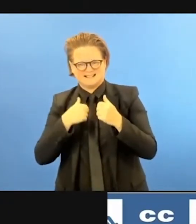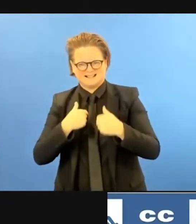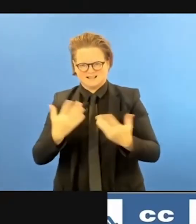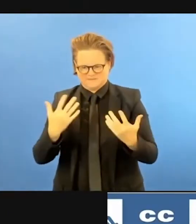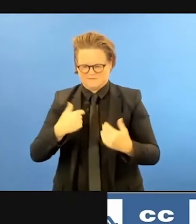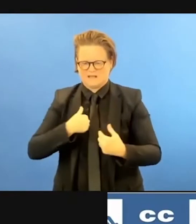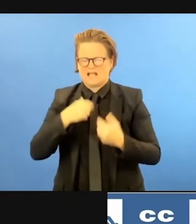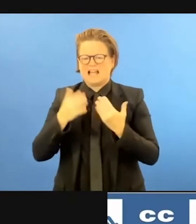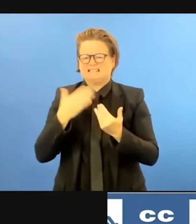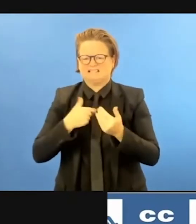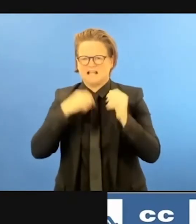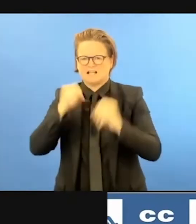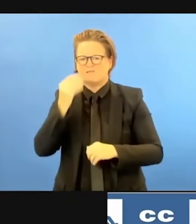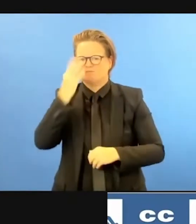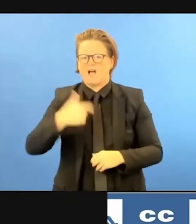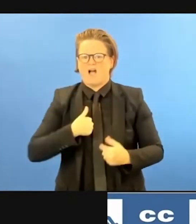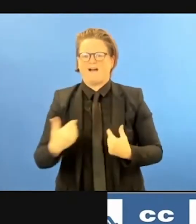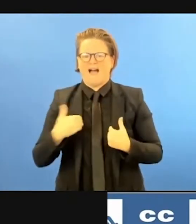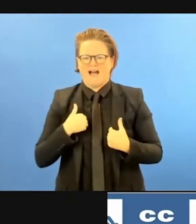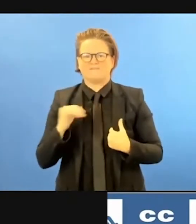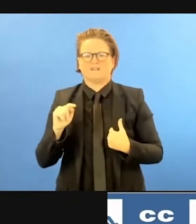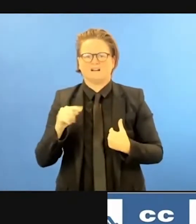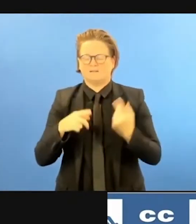But on the medical side, that was determined by the state.